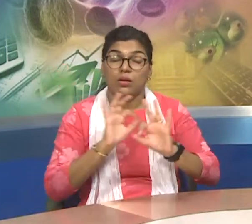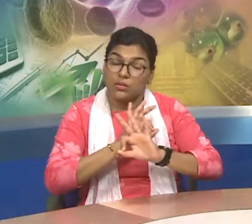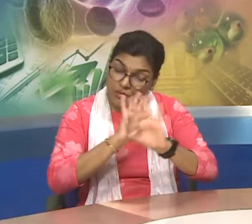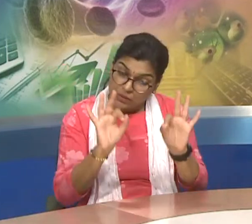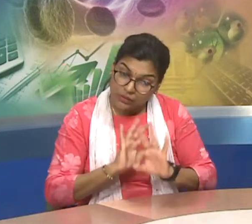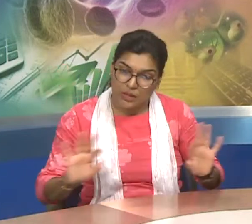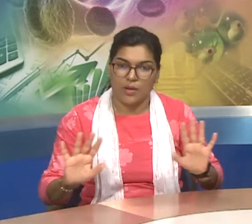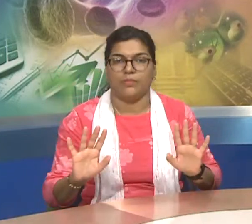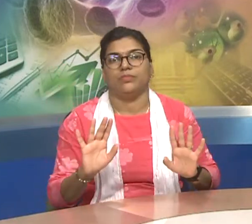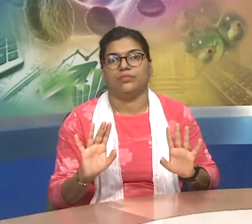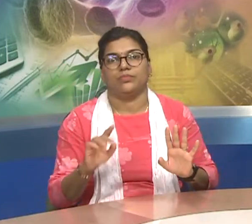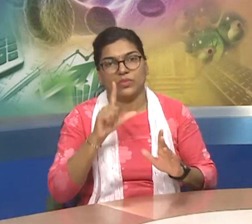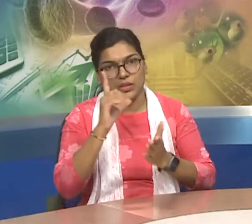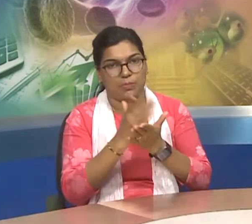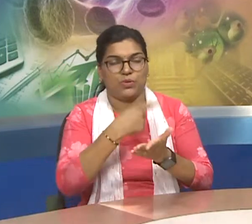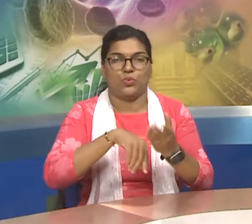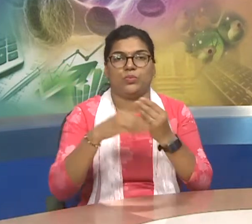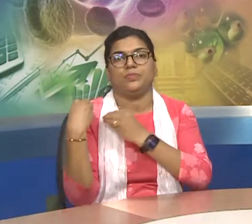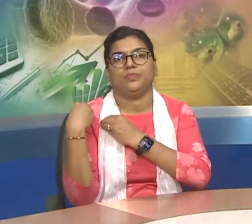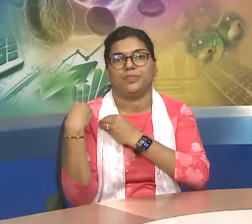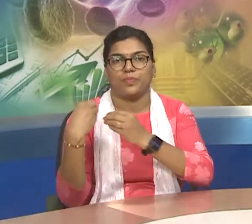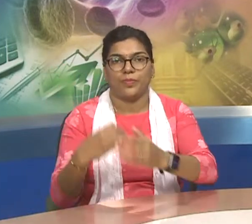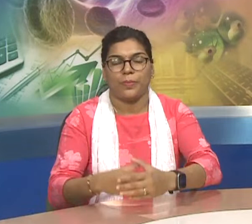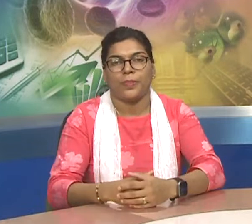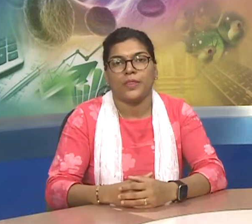And all this is done manually.